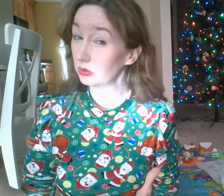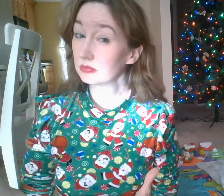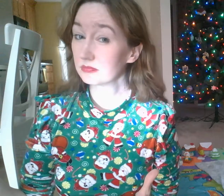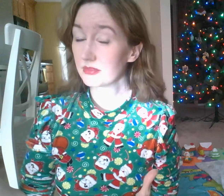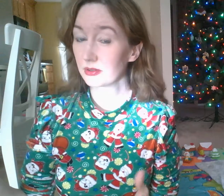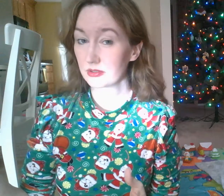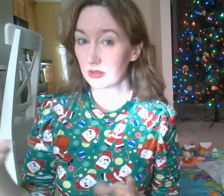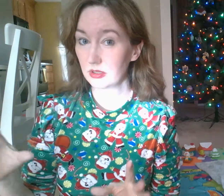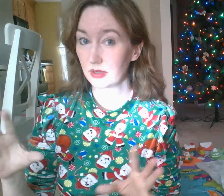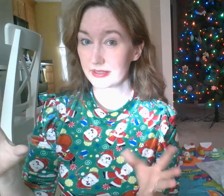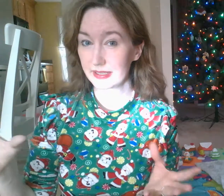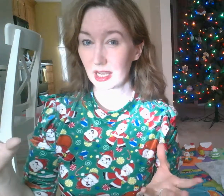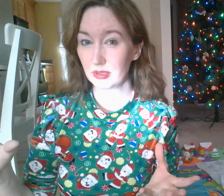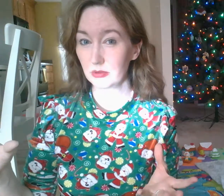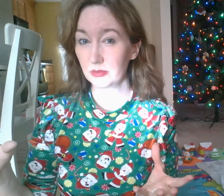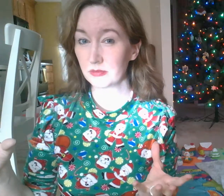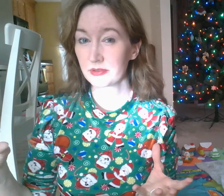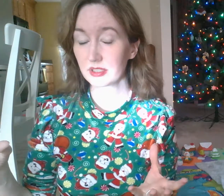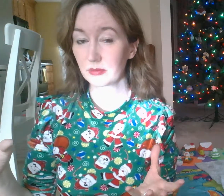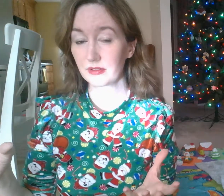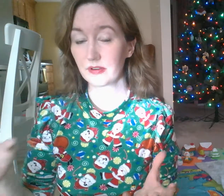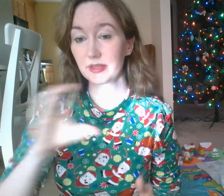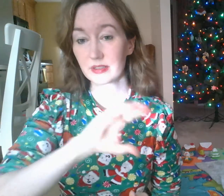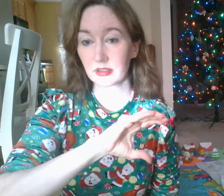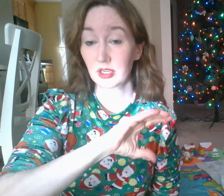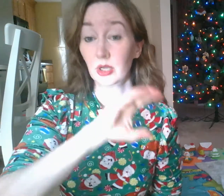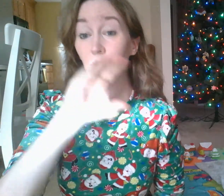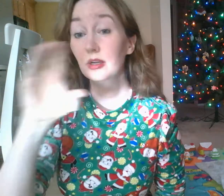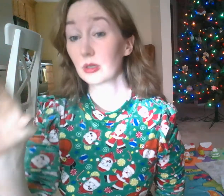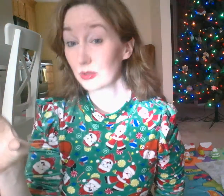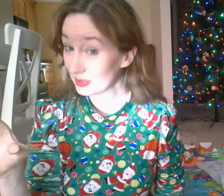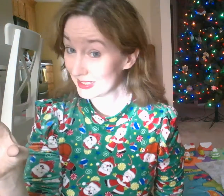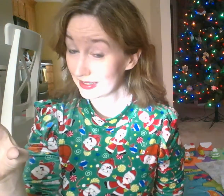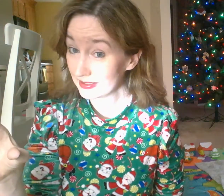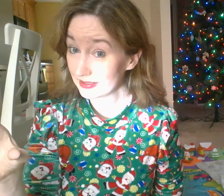Yule, so I'll show you how to say Happy Yule, but mostly I'm going to focus on Christmas signs.